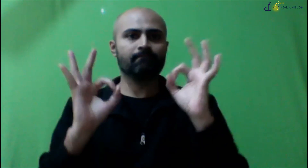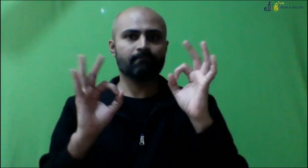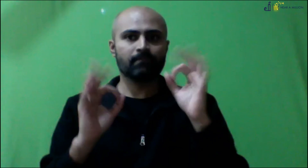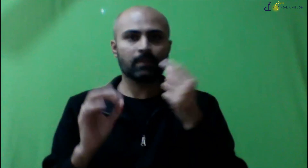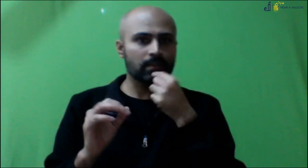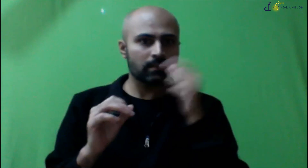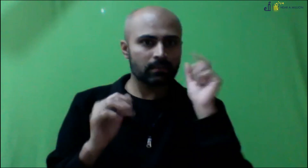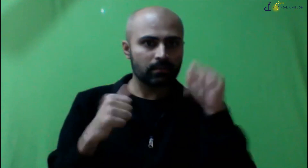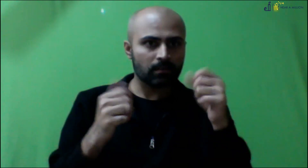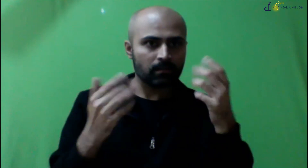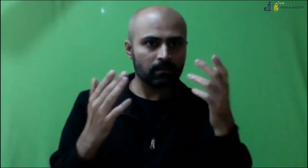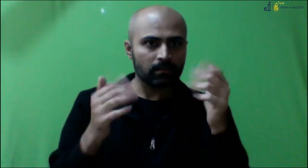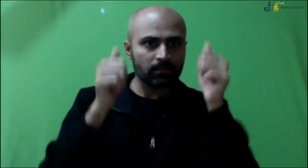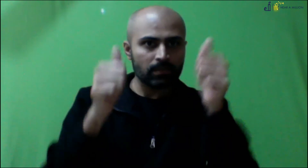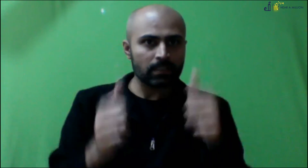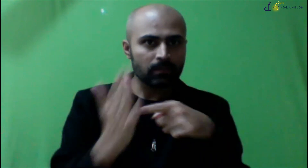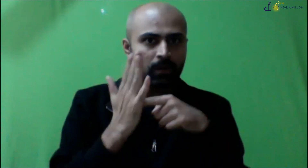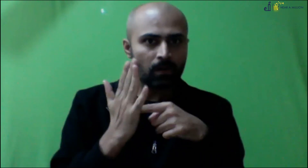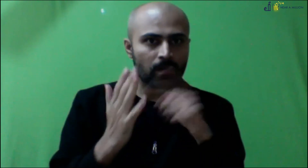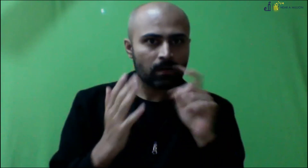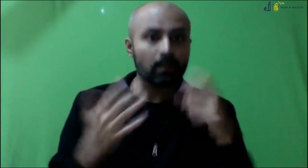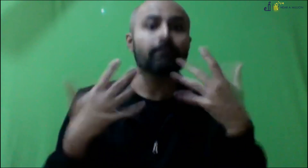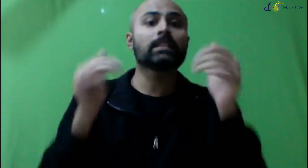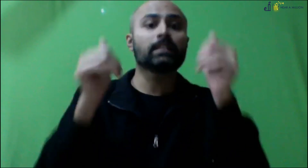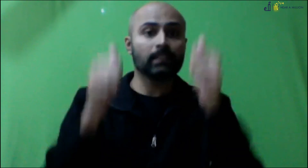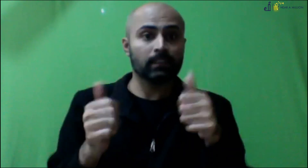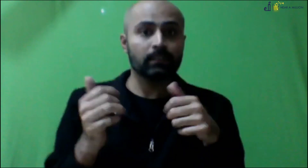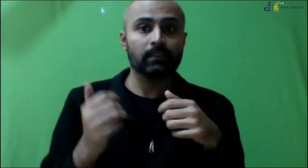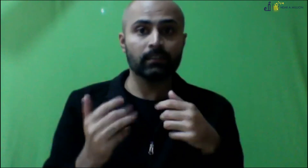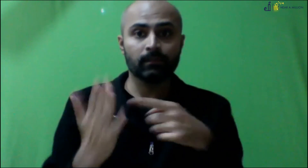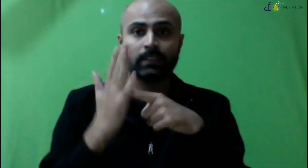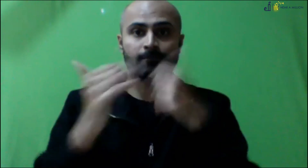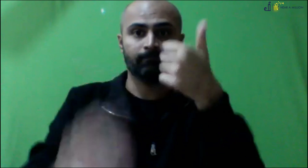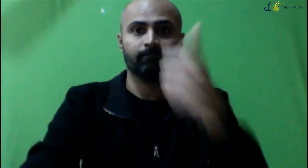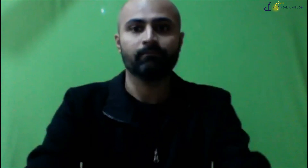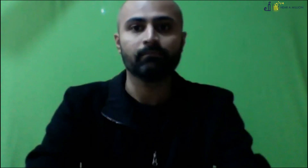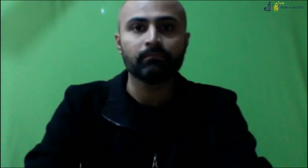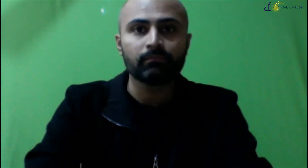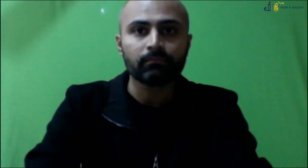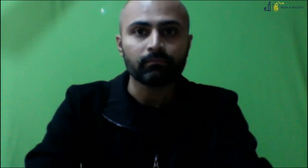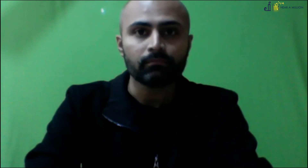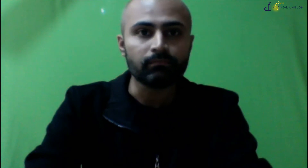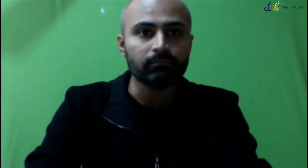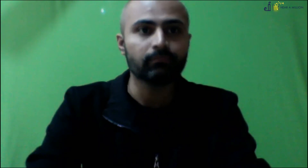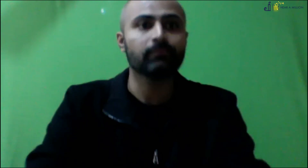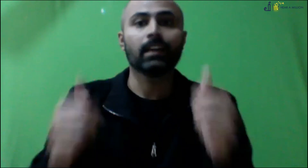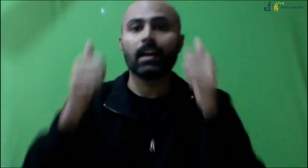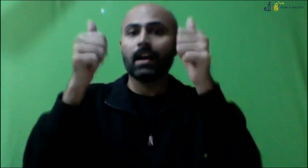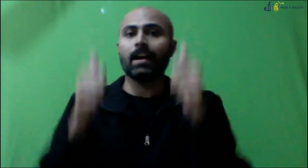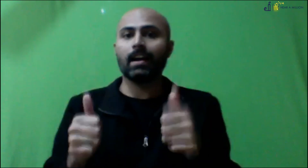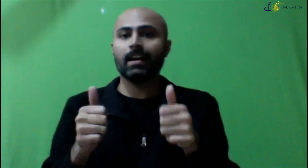Okay, great. Can we have our result, Gautam? Okay, so yeah, can you show that?